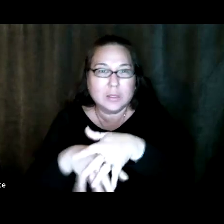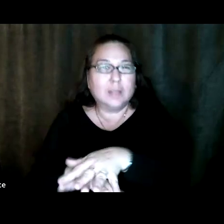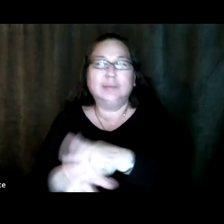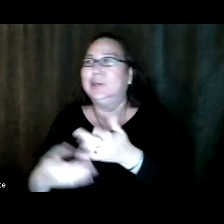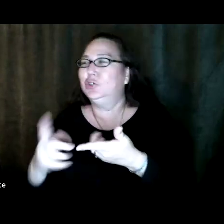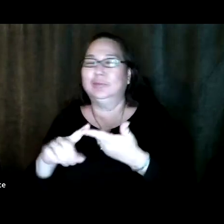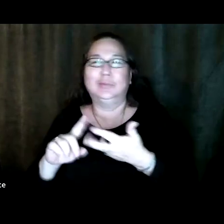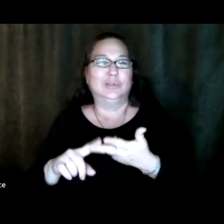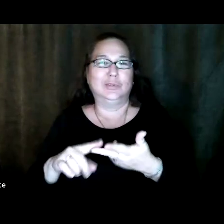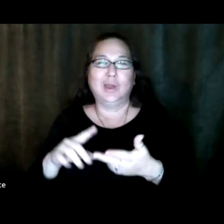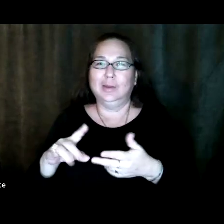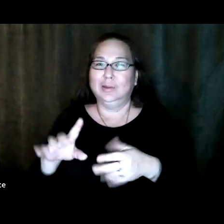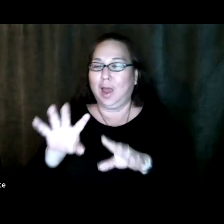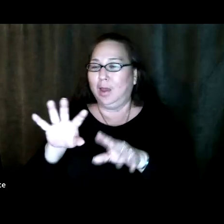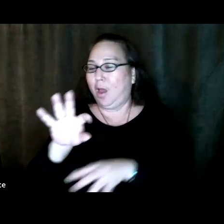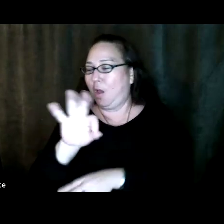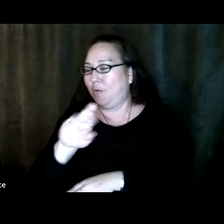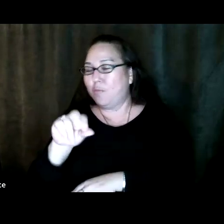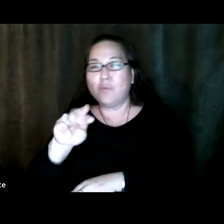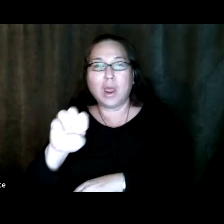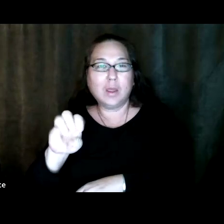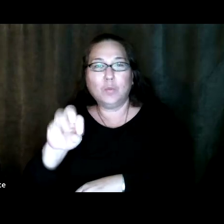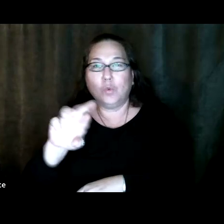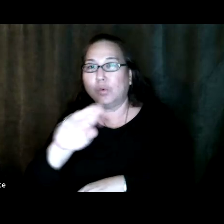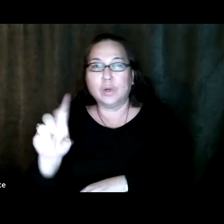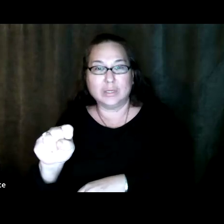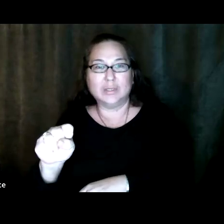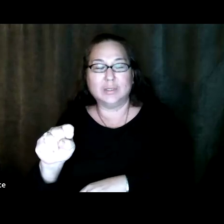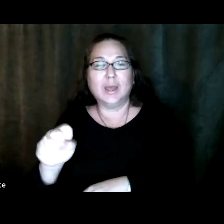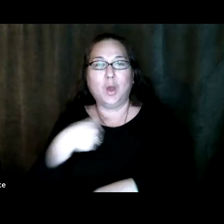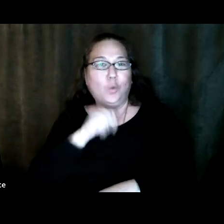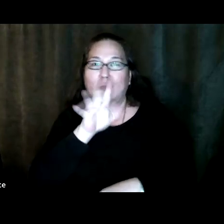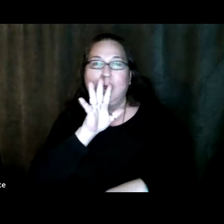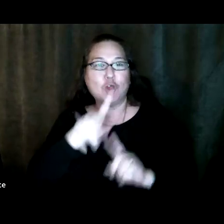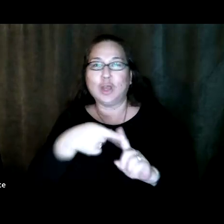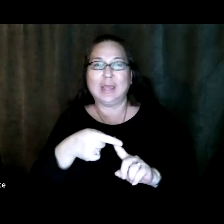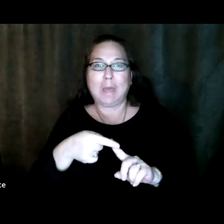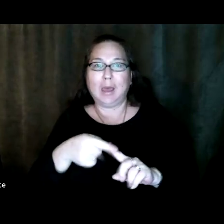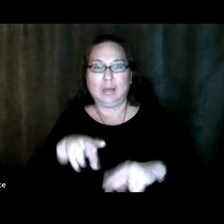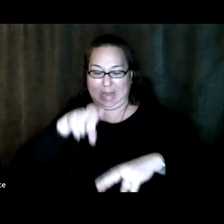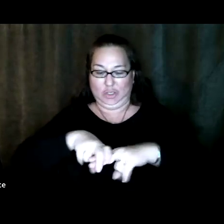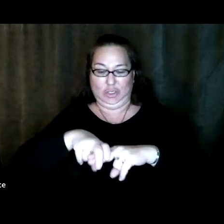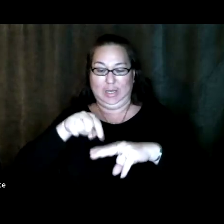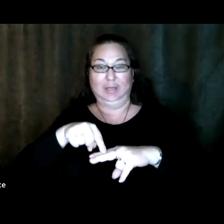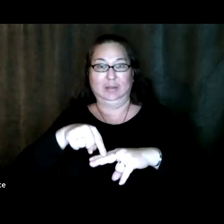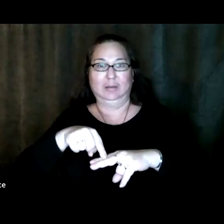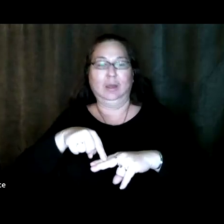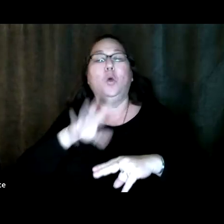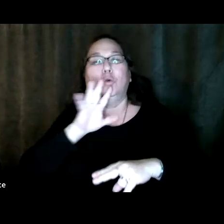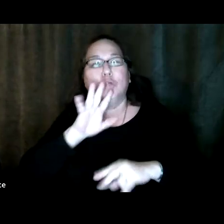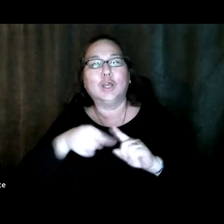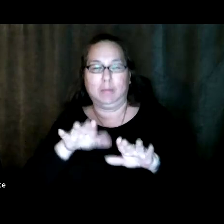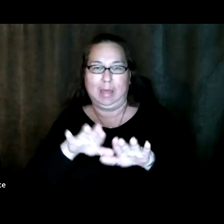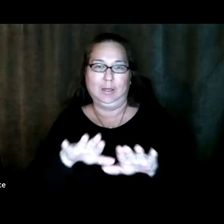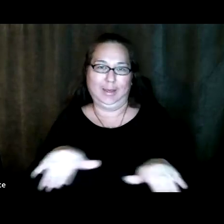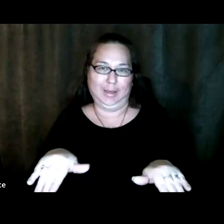graduation, it's not a seat, it's a kid. And our kids have different journeys. And that means